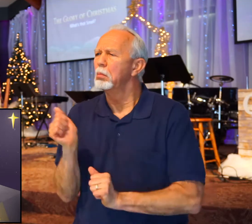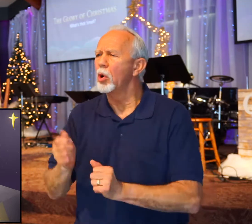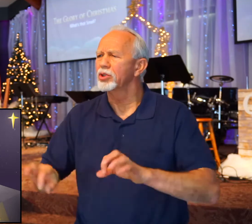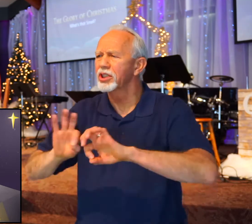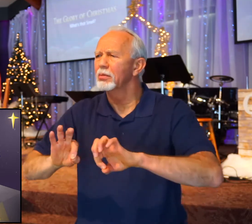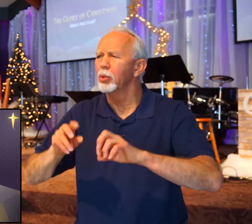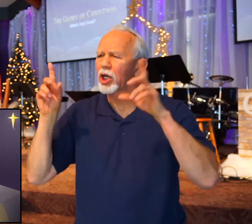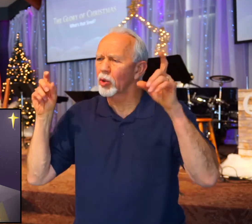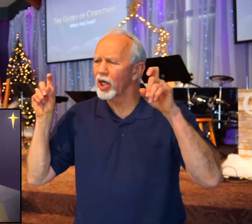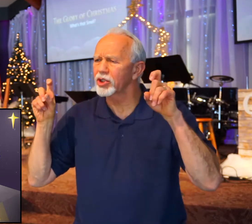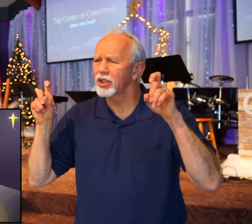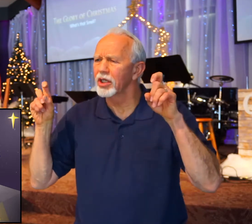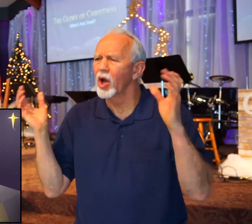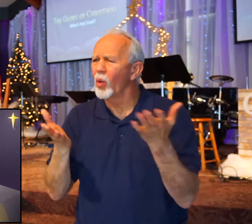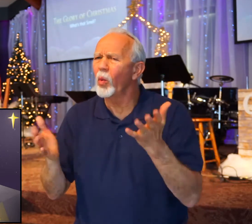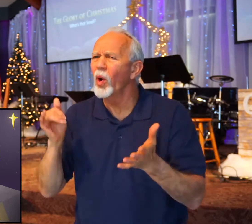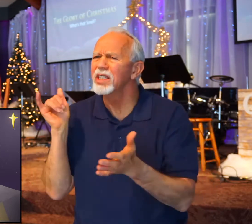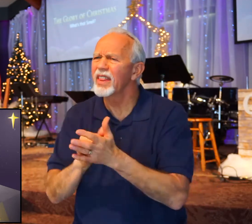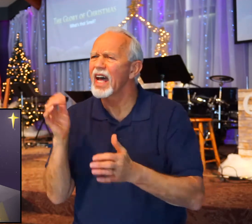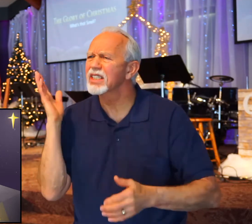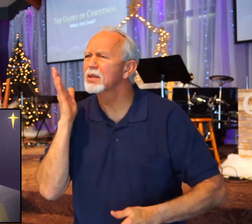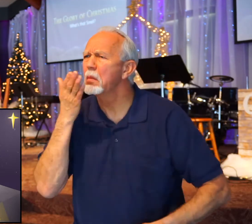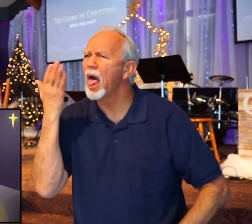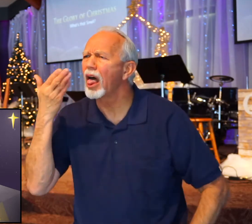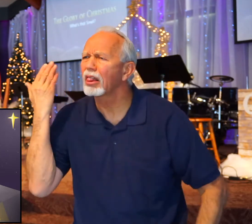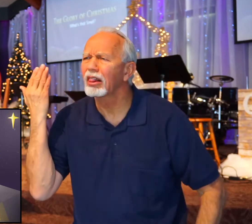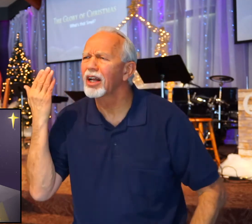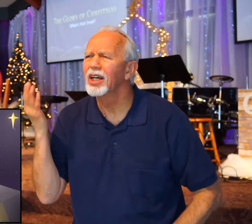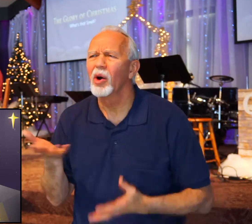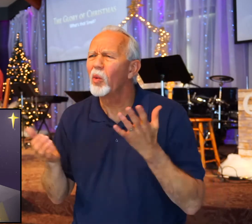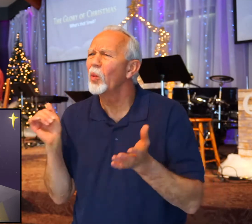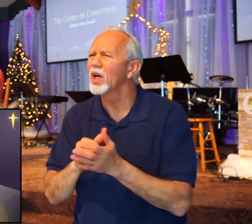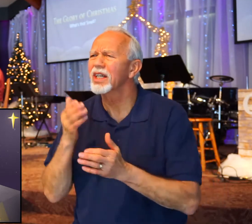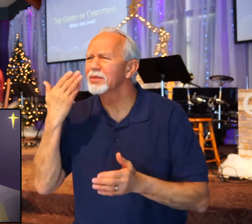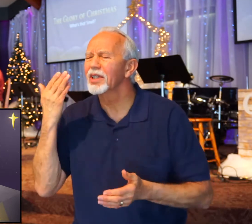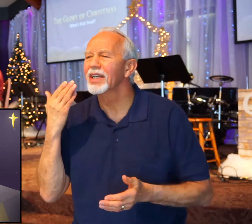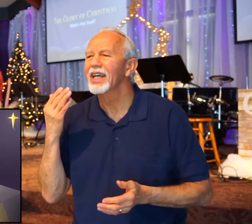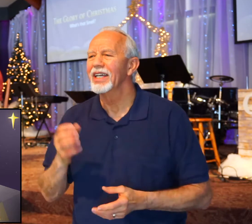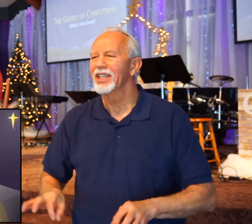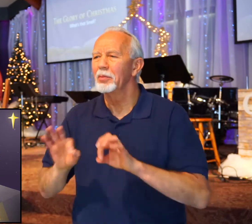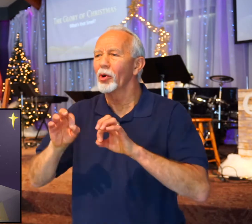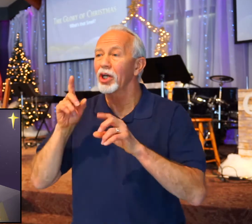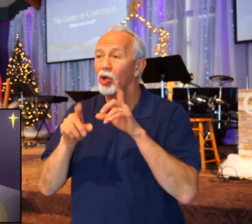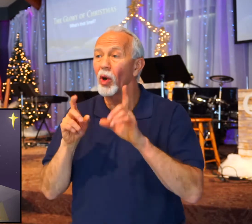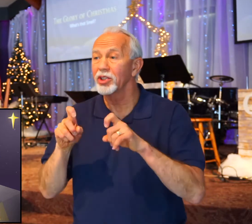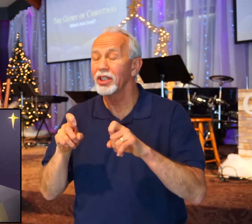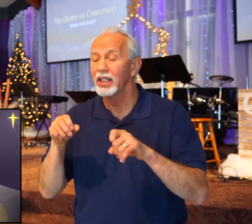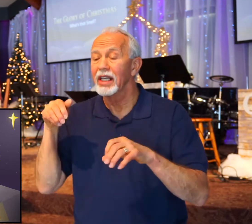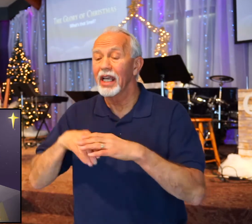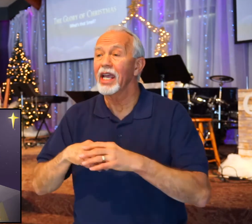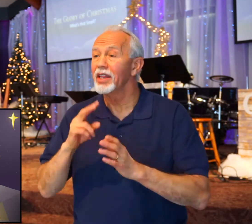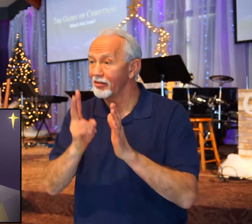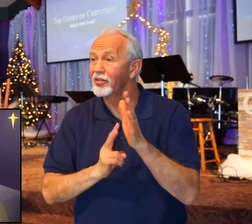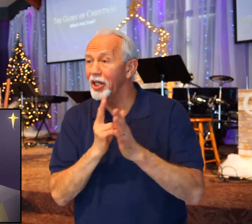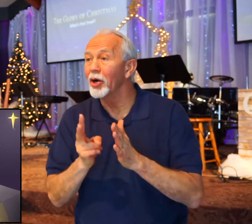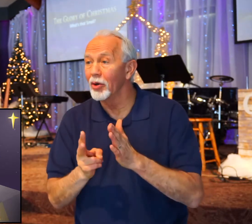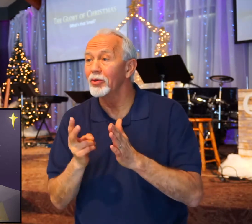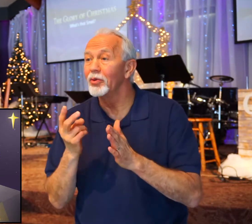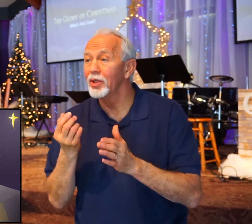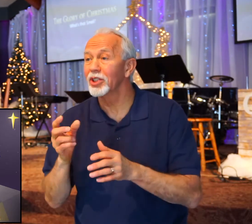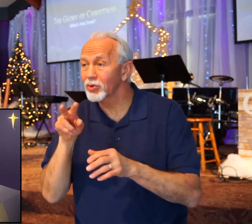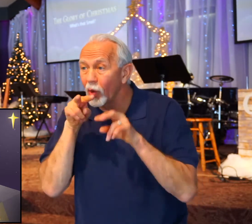this message this morning is, what's that smell? What's that smell? It was the key question in the video that we just